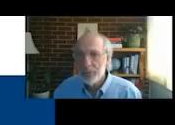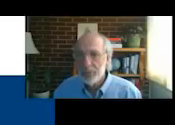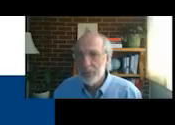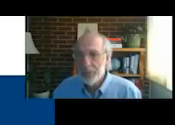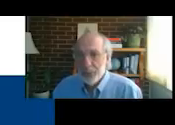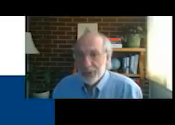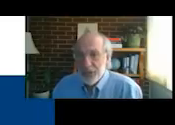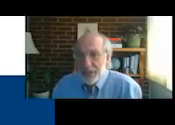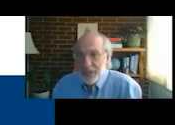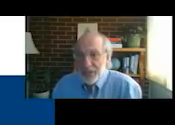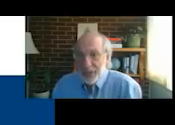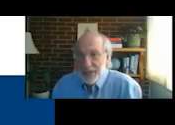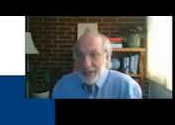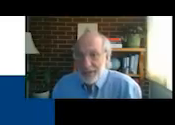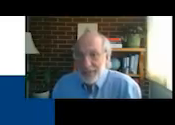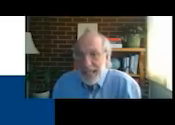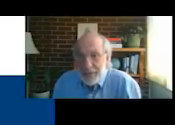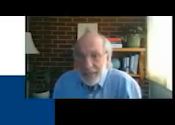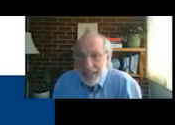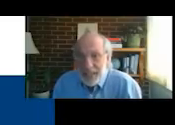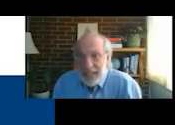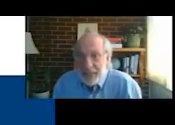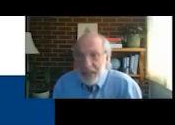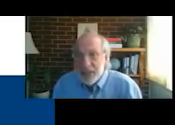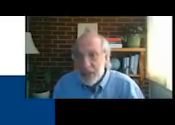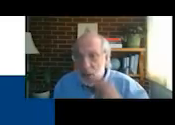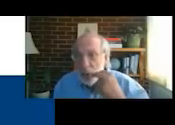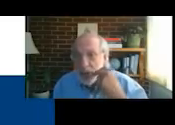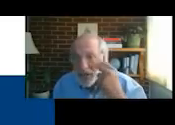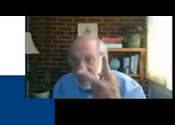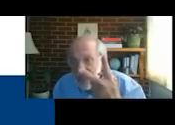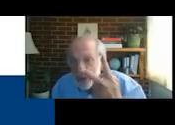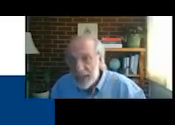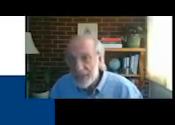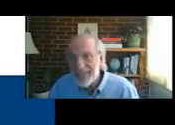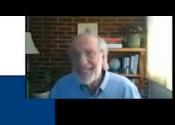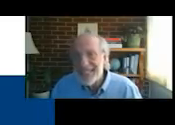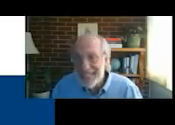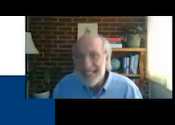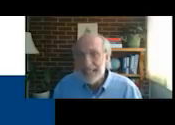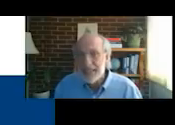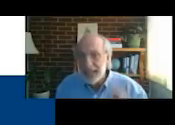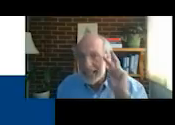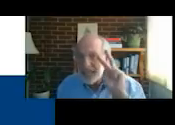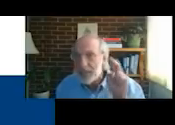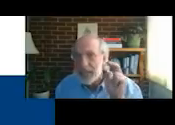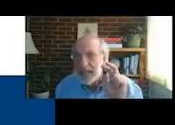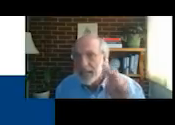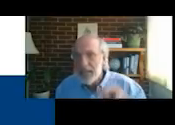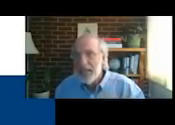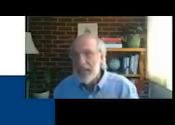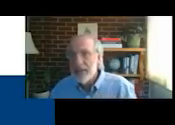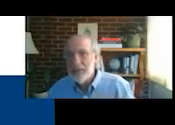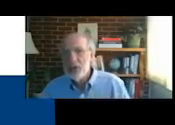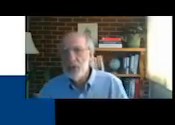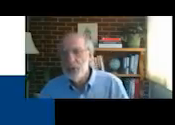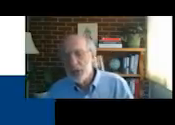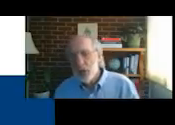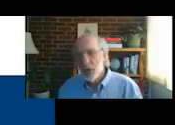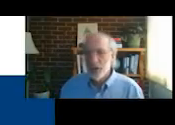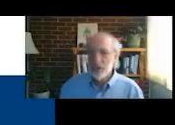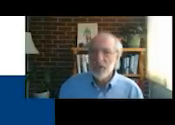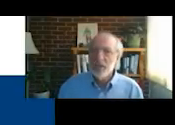So for the child to learn it, they have to hear it, or in sign language, they have to see it. There has to be that